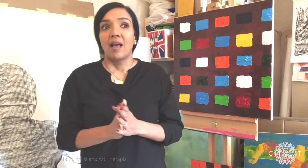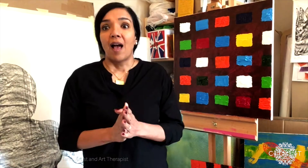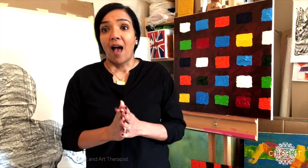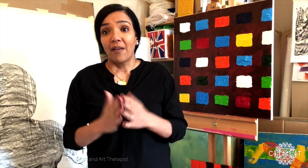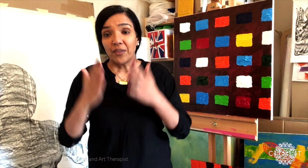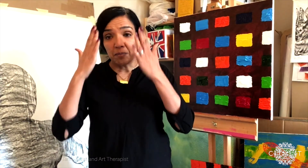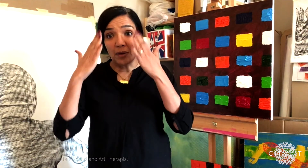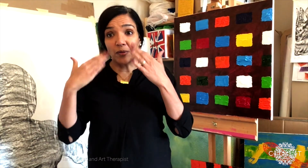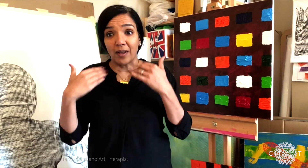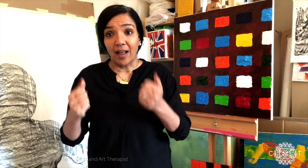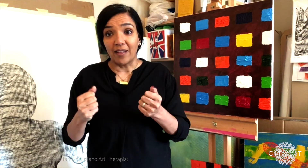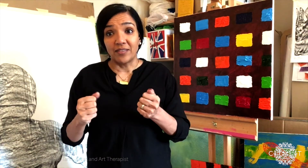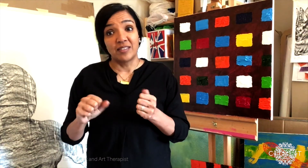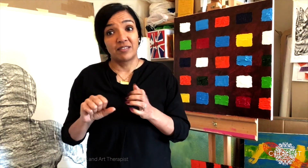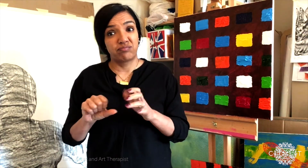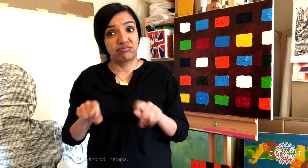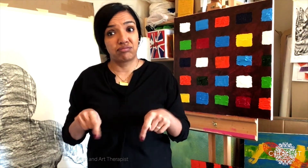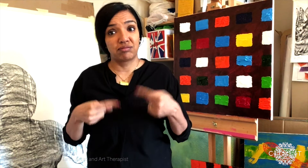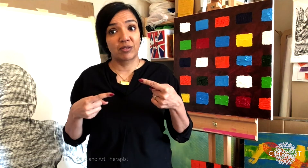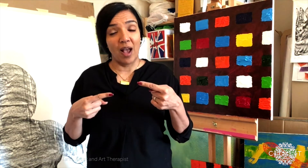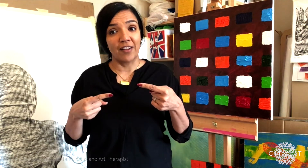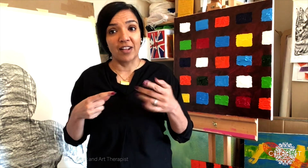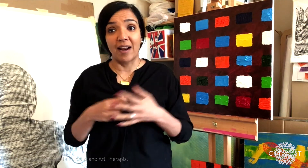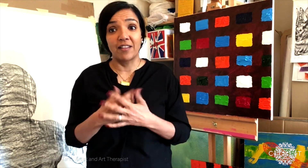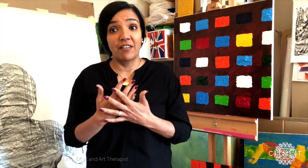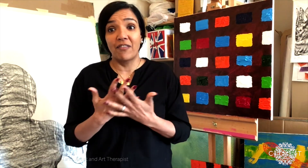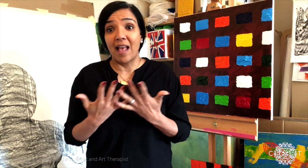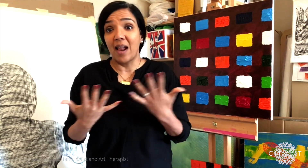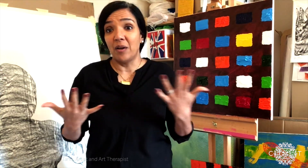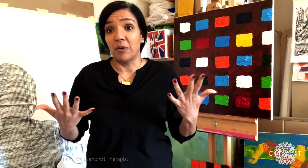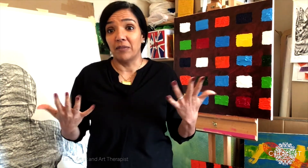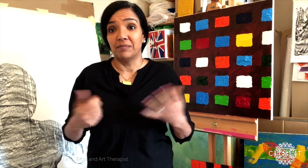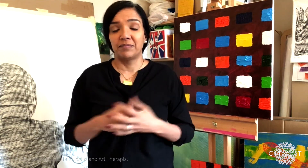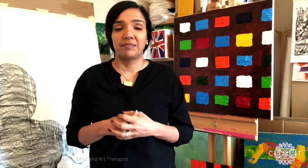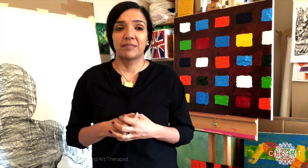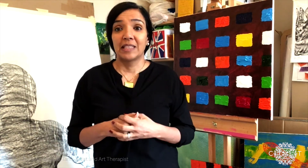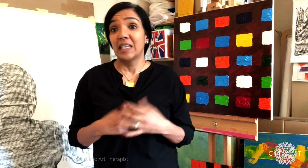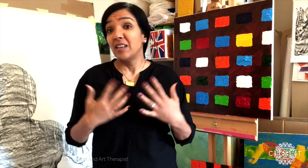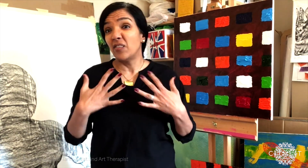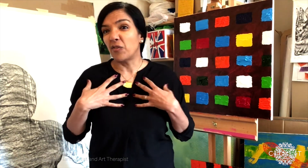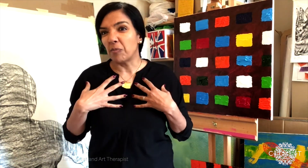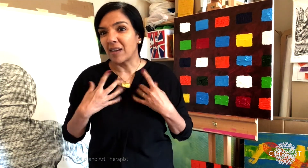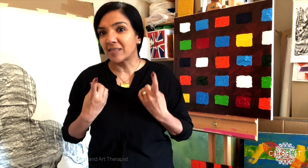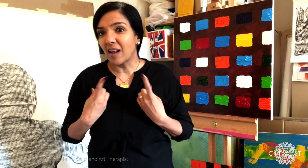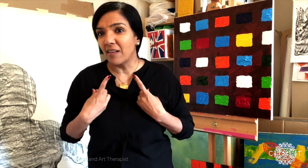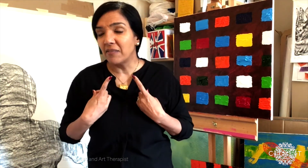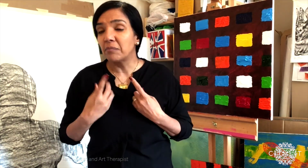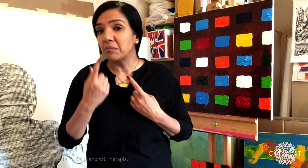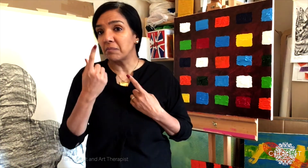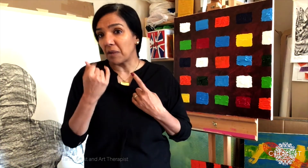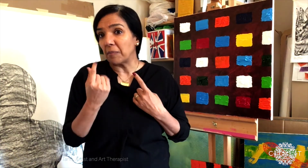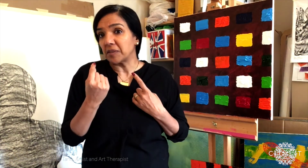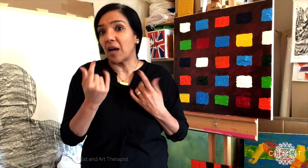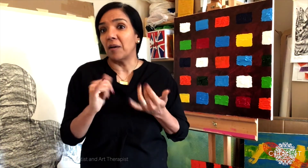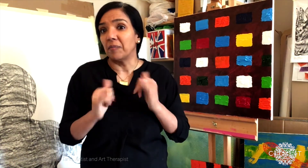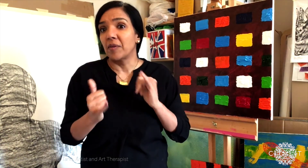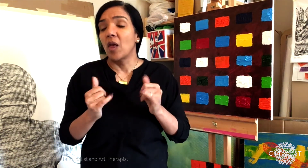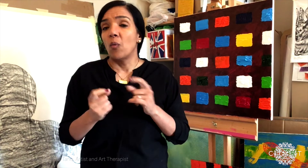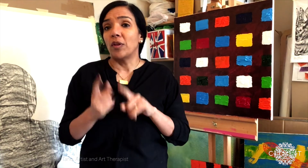I think mental health is quite challenging for anyone, even for myself sometimes, when you